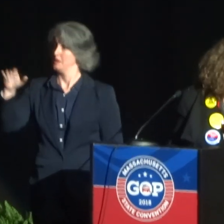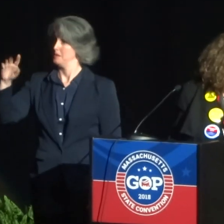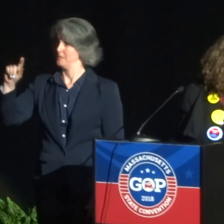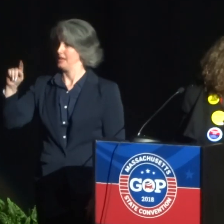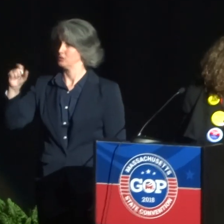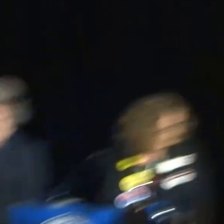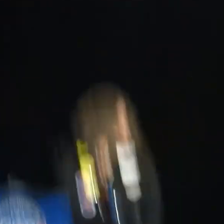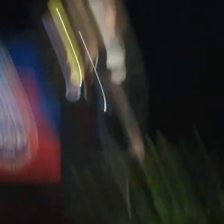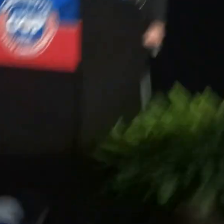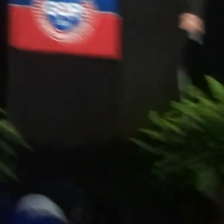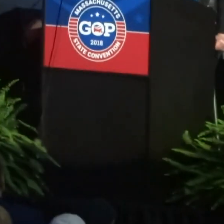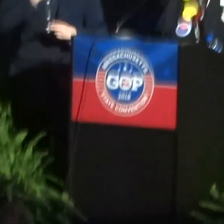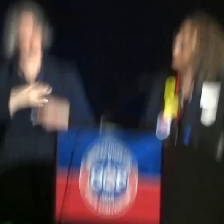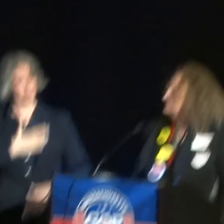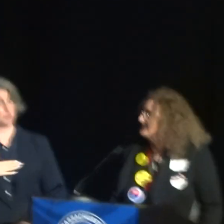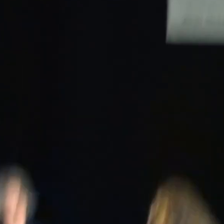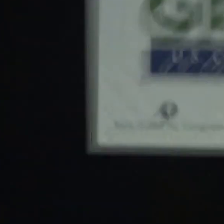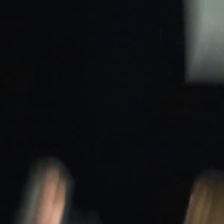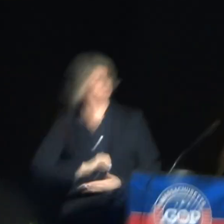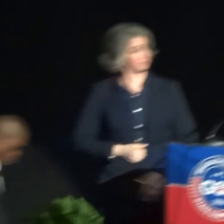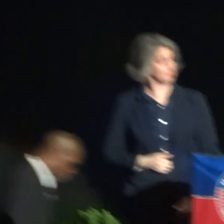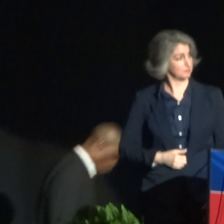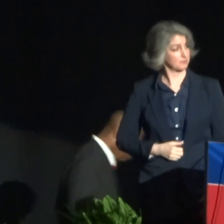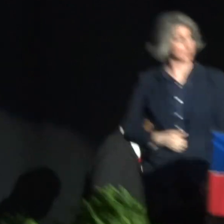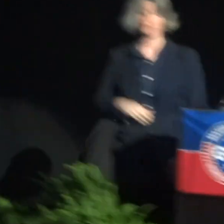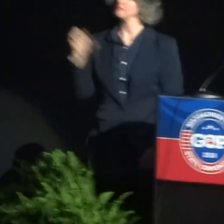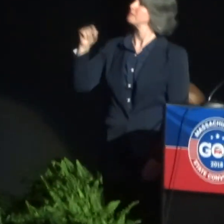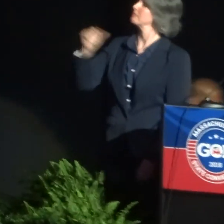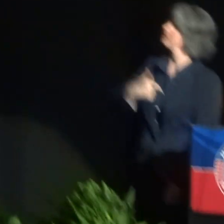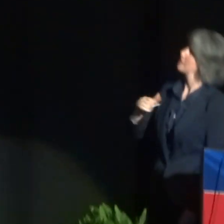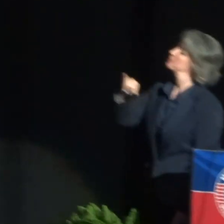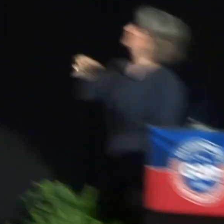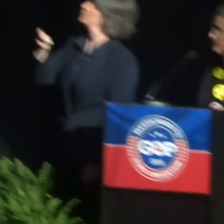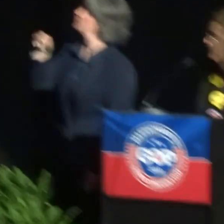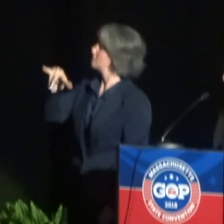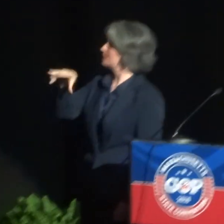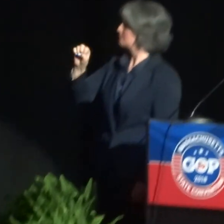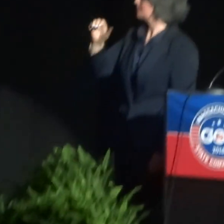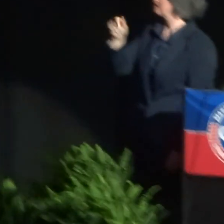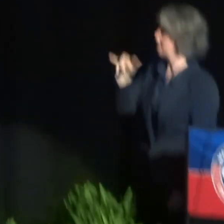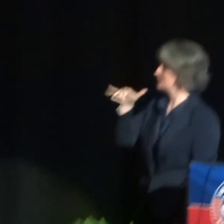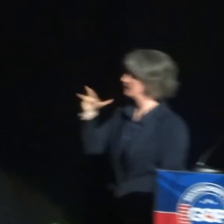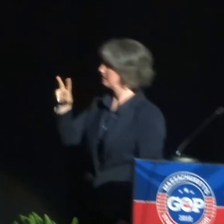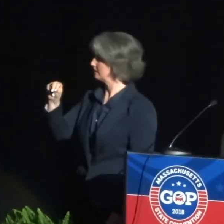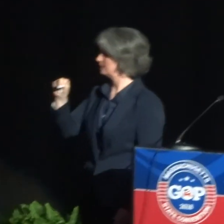could get your name for the record. Yes, I'm Jamie Allen,